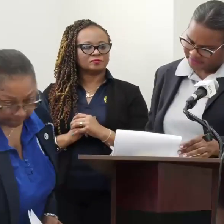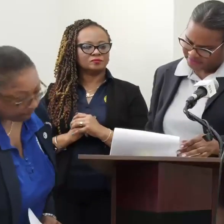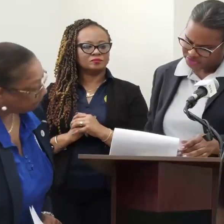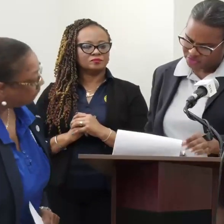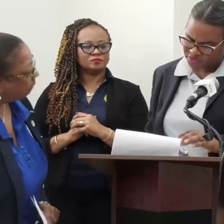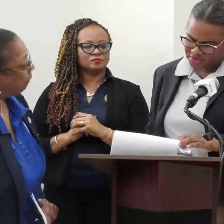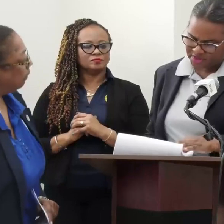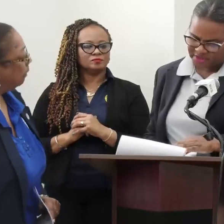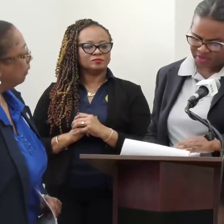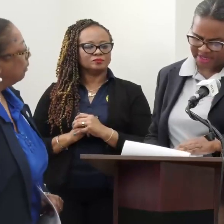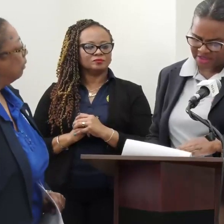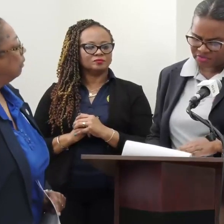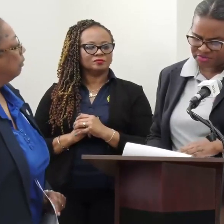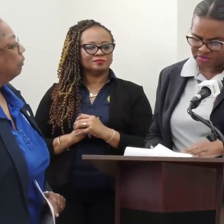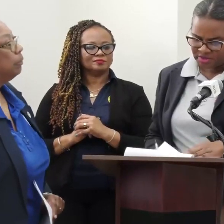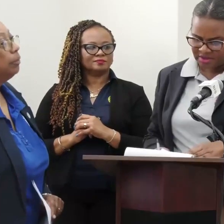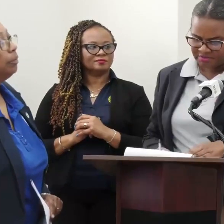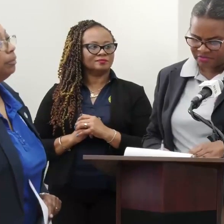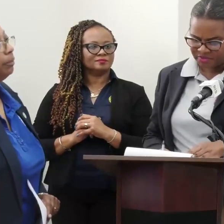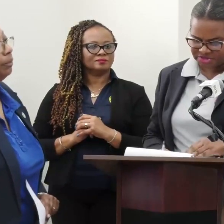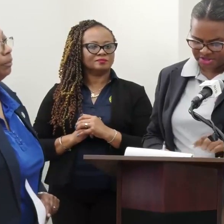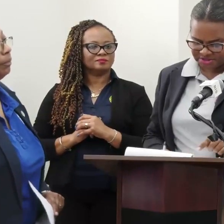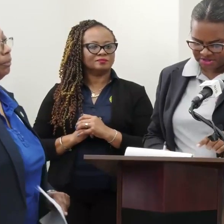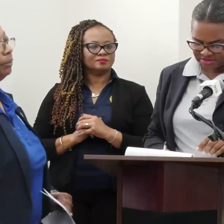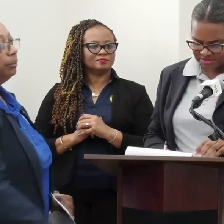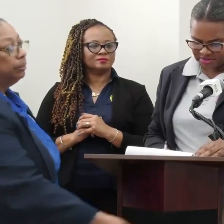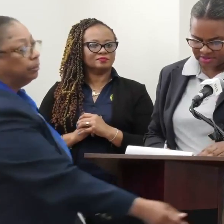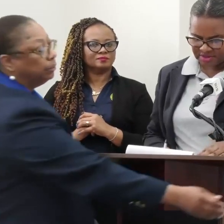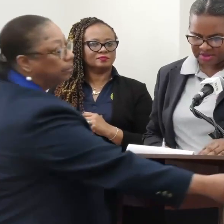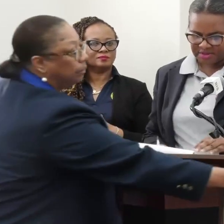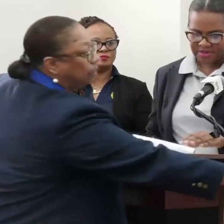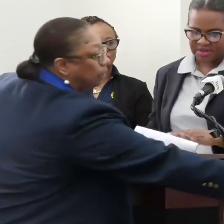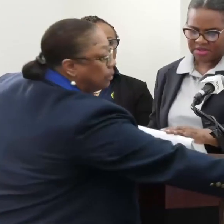I didn't have a total. I read out with shelter.